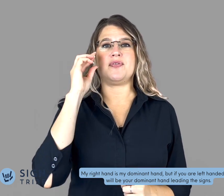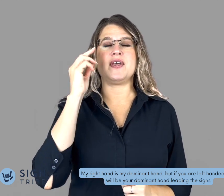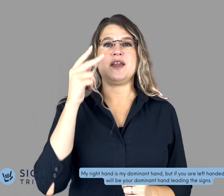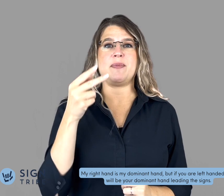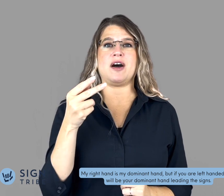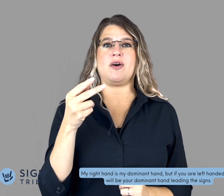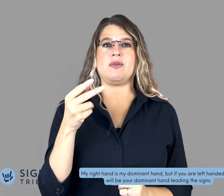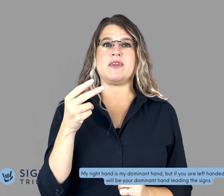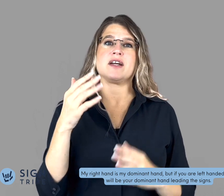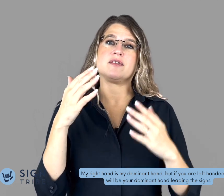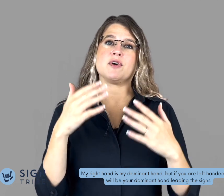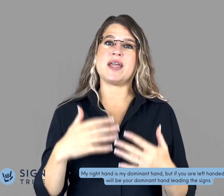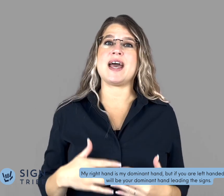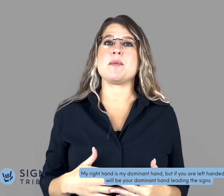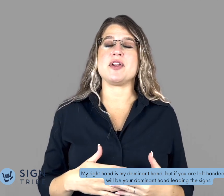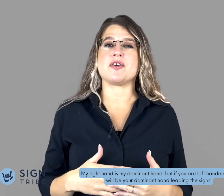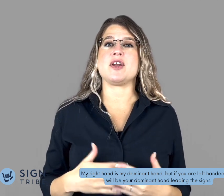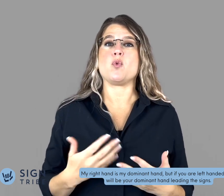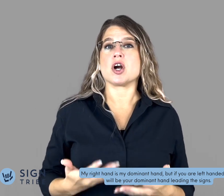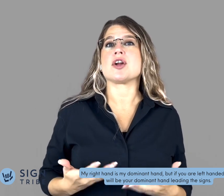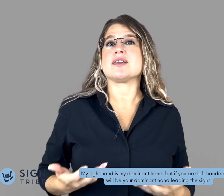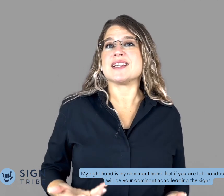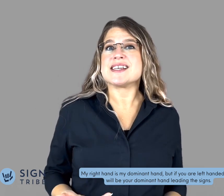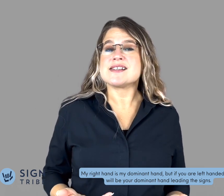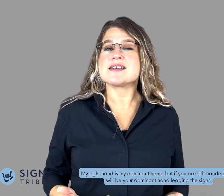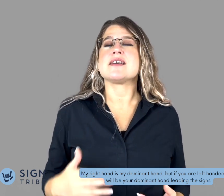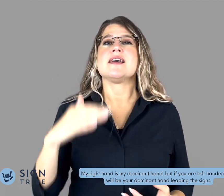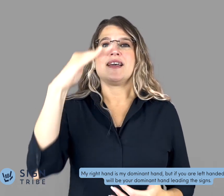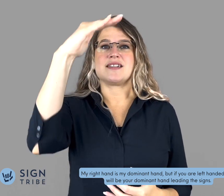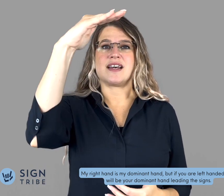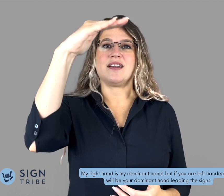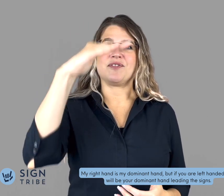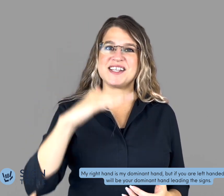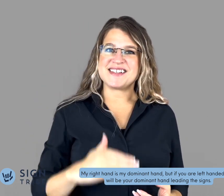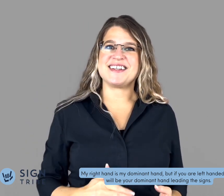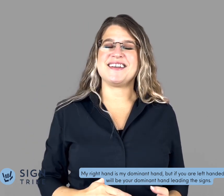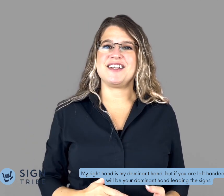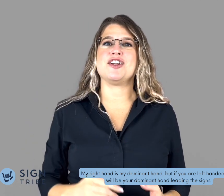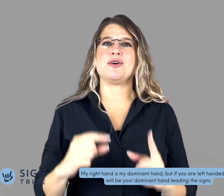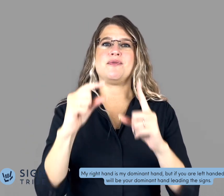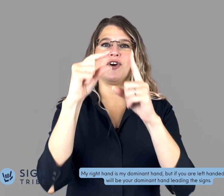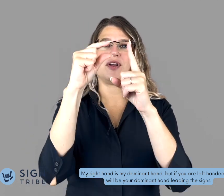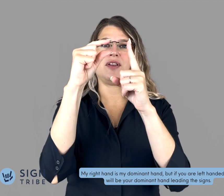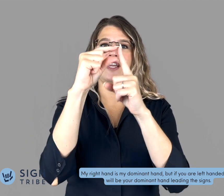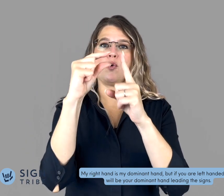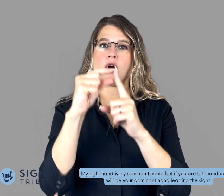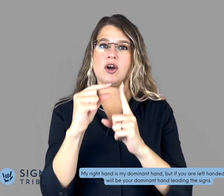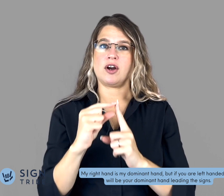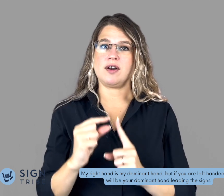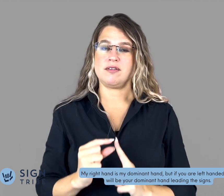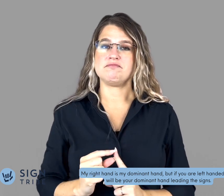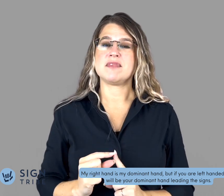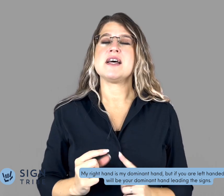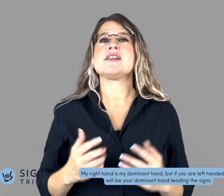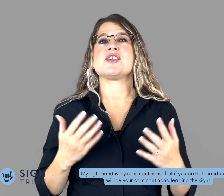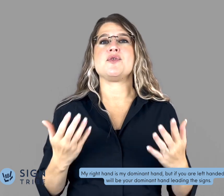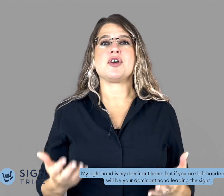think about like a vocabulary word list, it's kind of listed, vertically, word. So you could